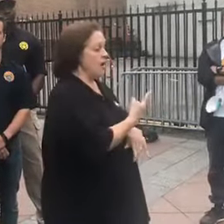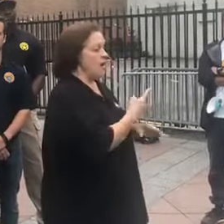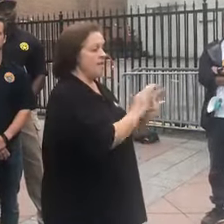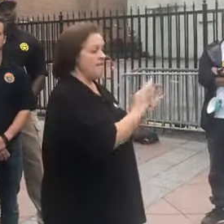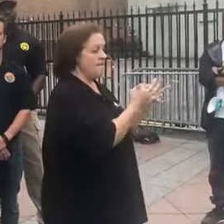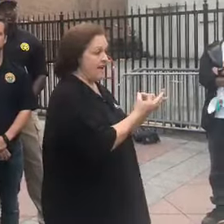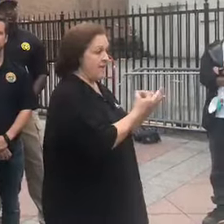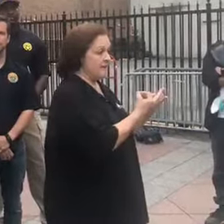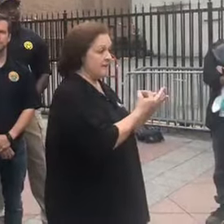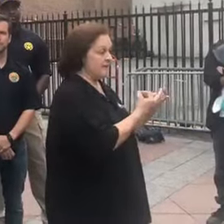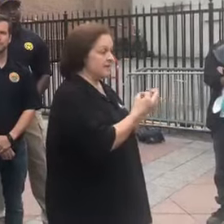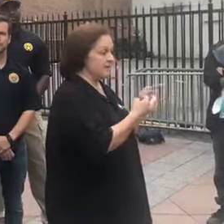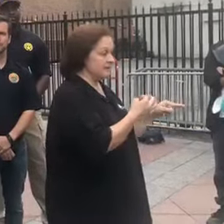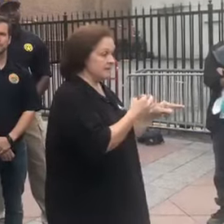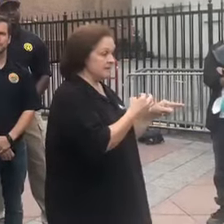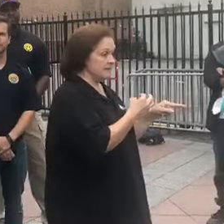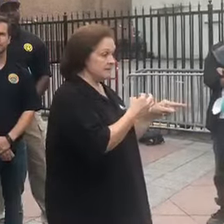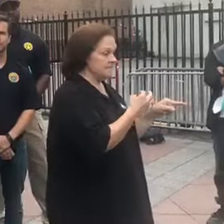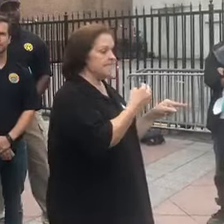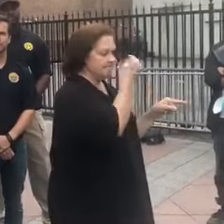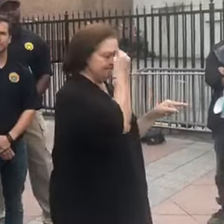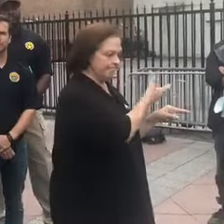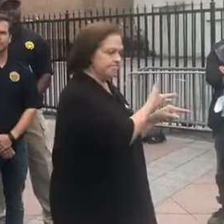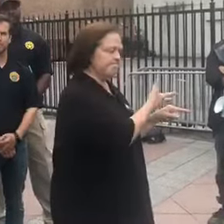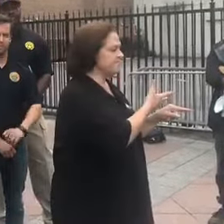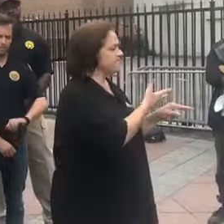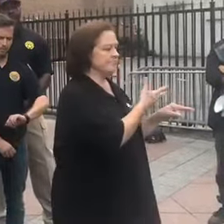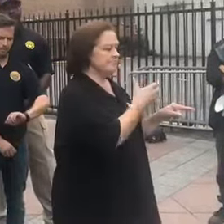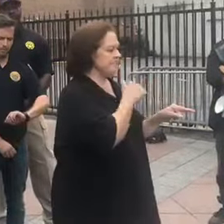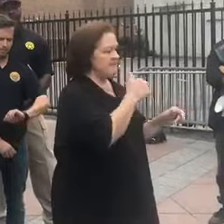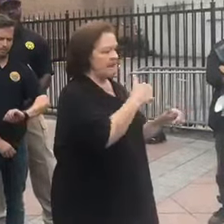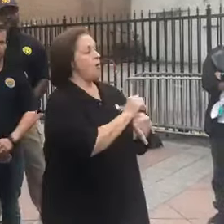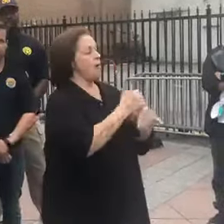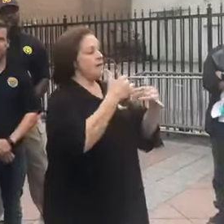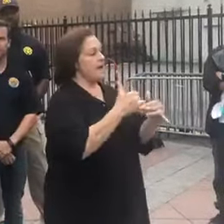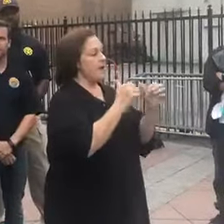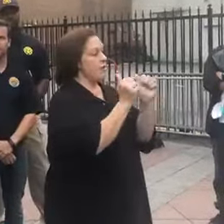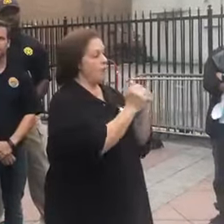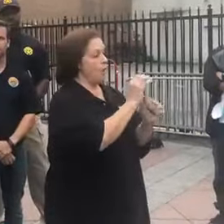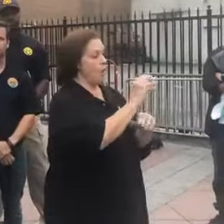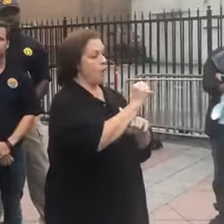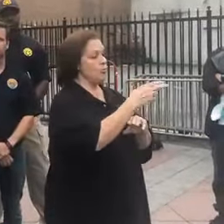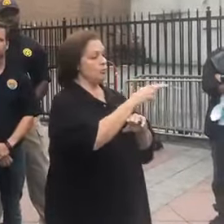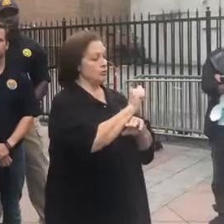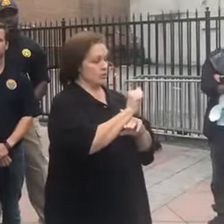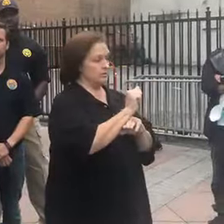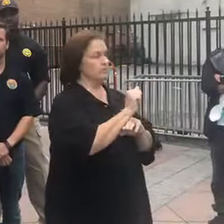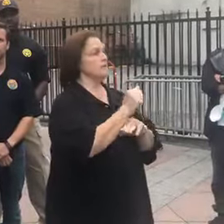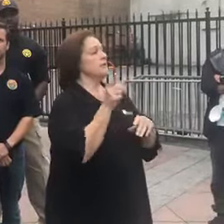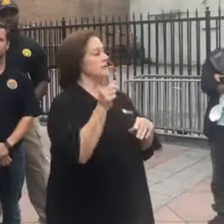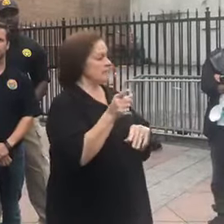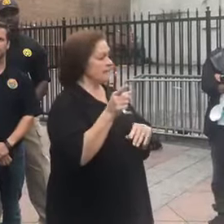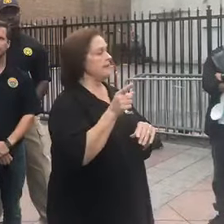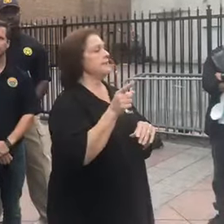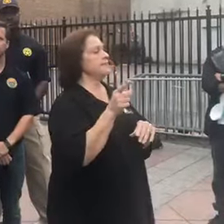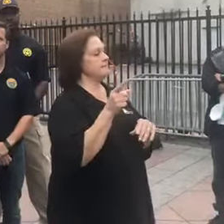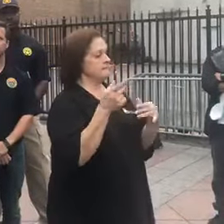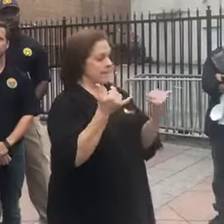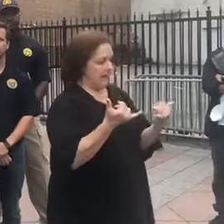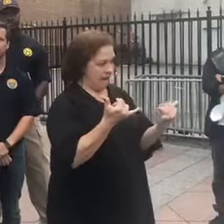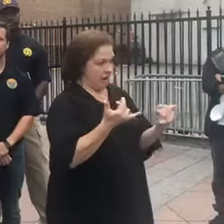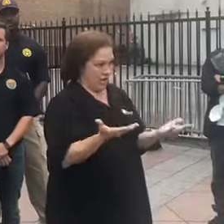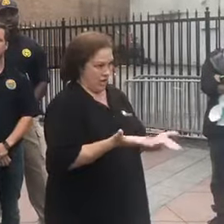he did not survive this tragedy. We are currently in the investigation. Their investigators flew in, and we